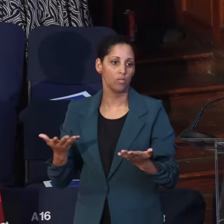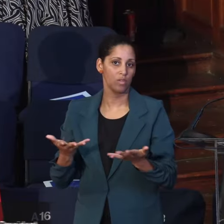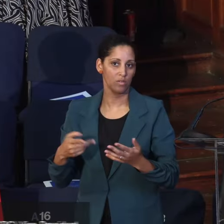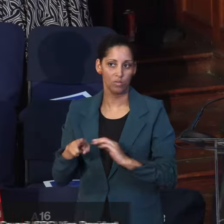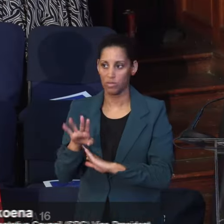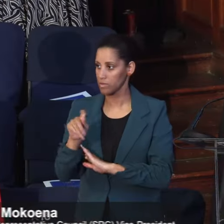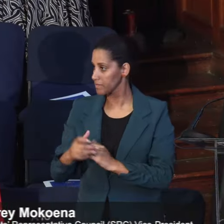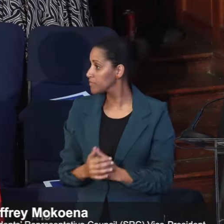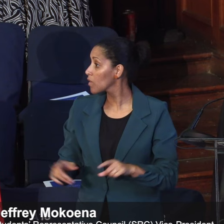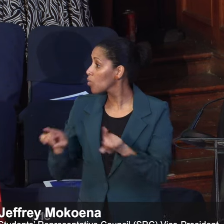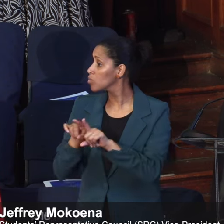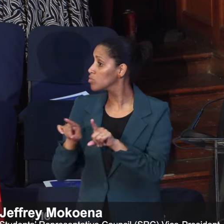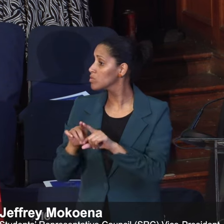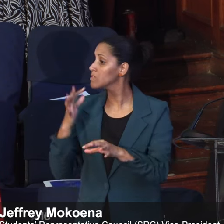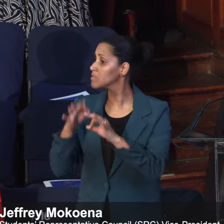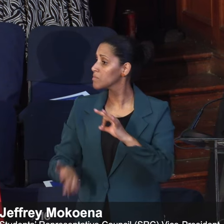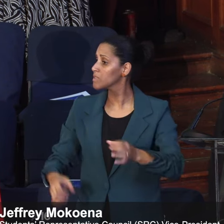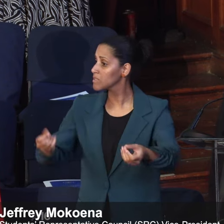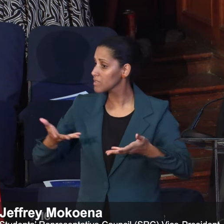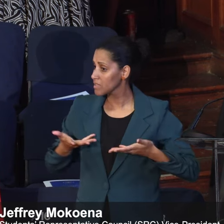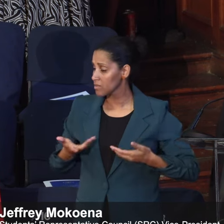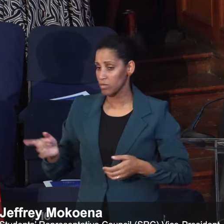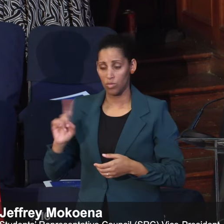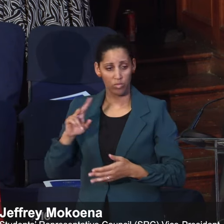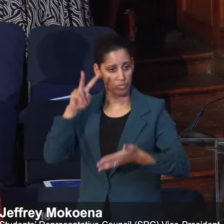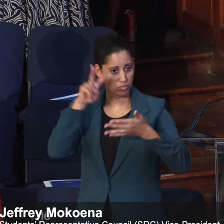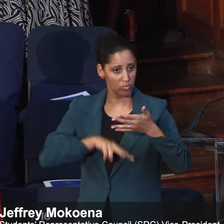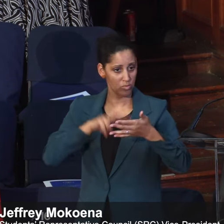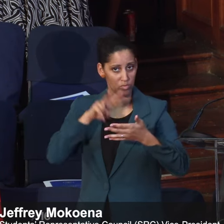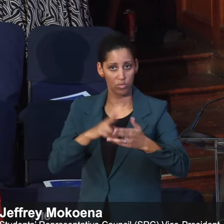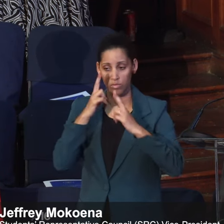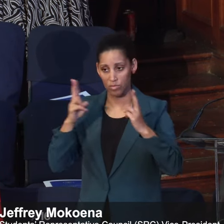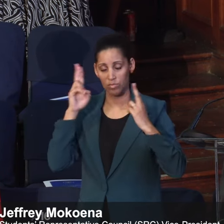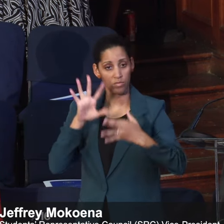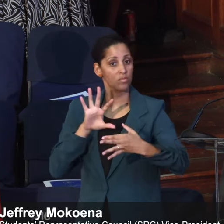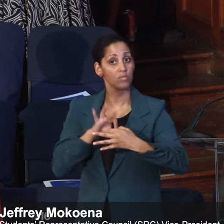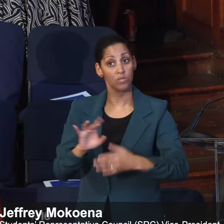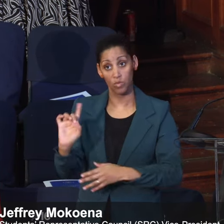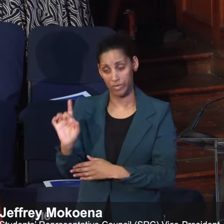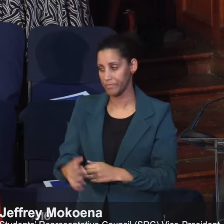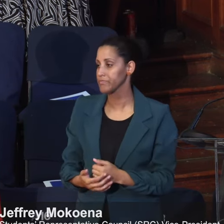I've been given a simple task to read the university dedication, and it goes as follows.